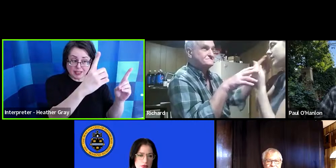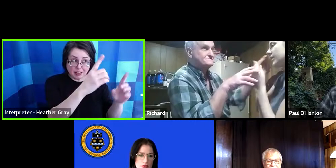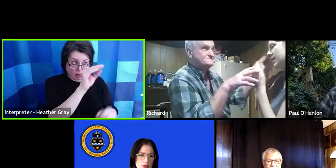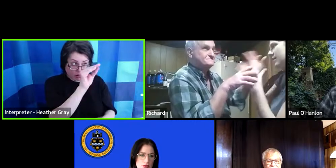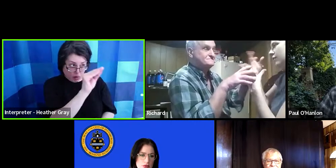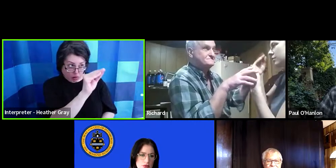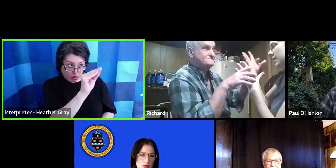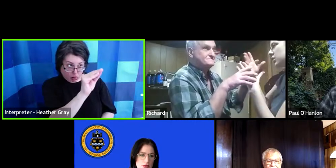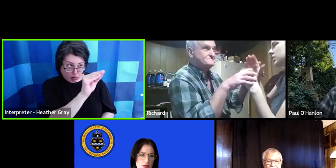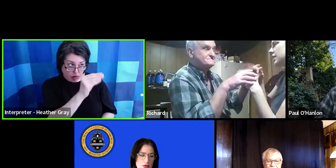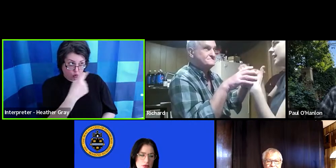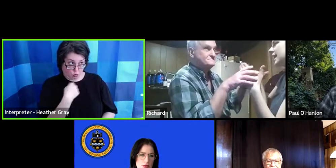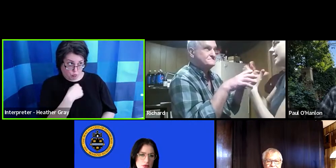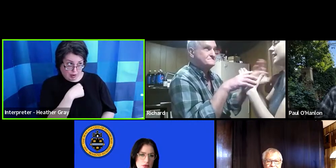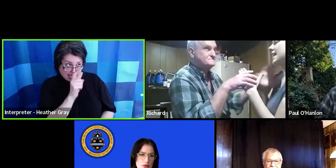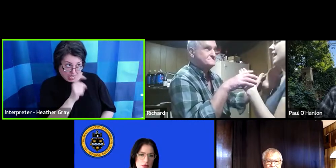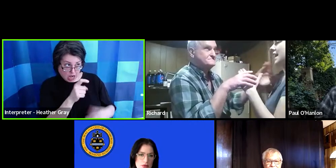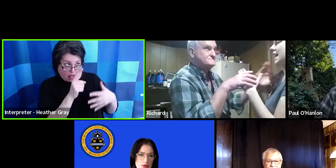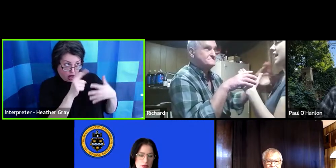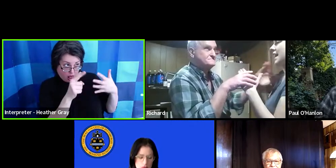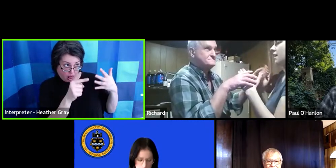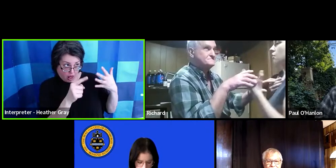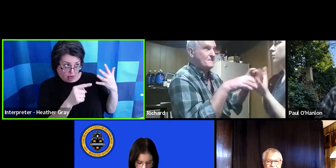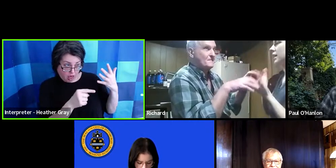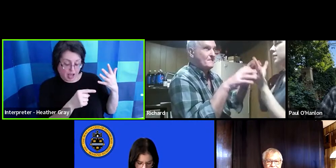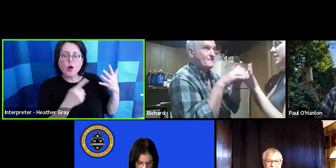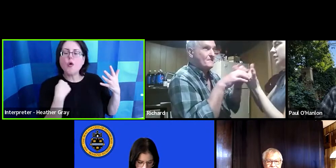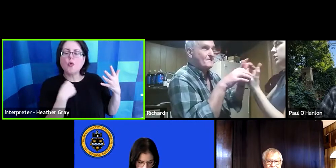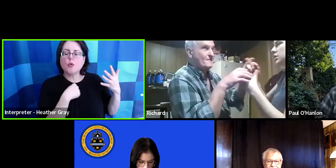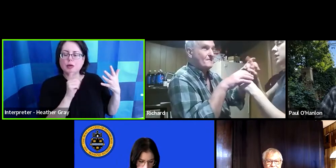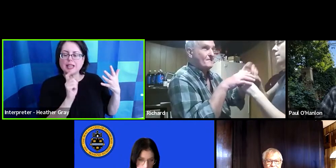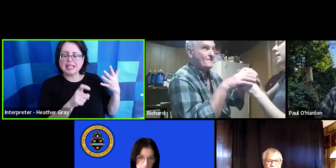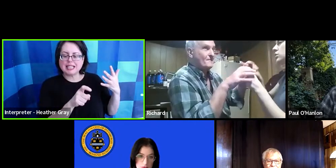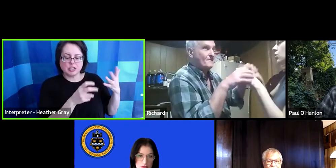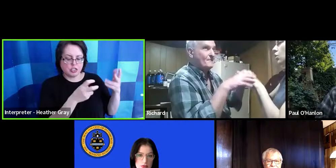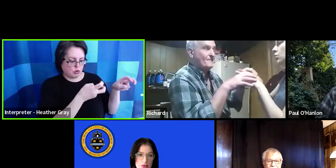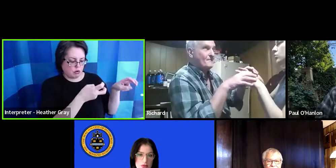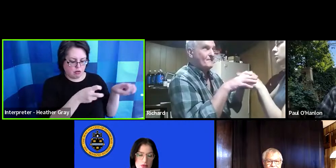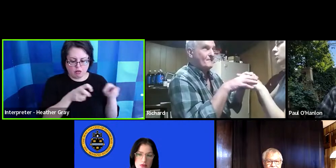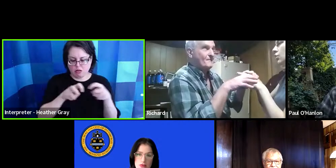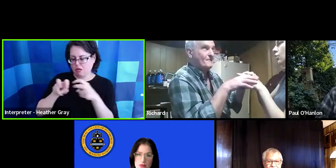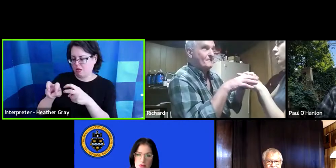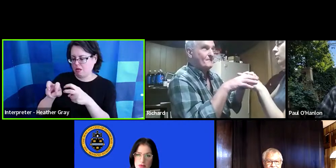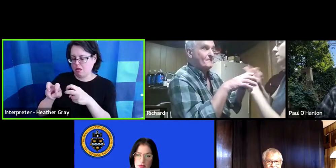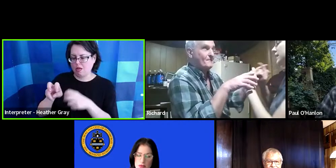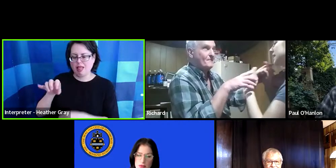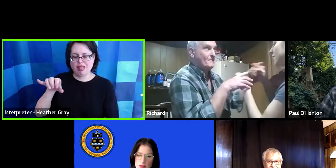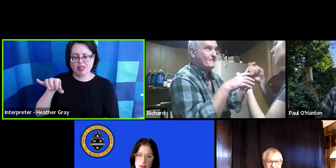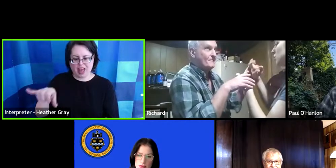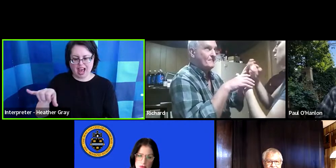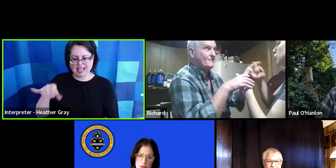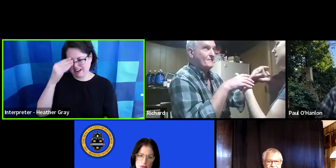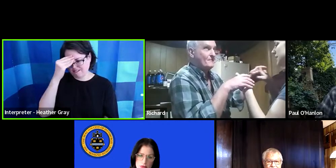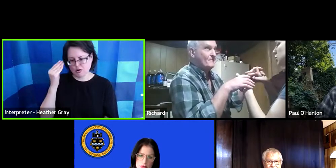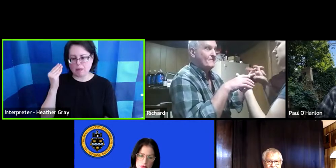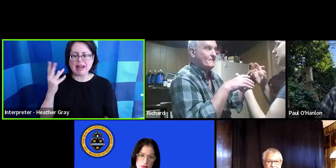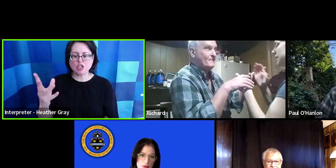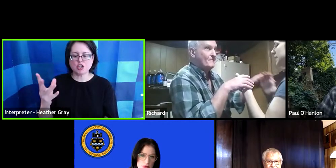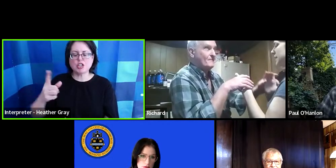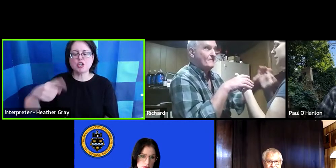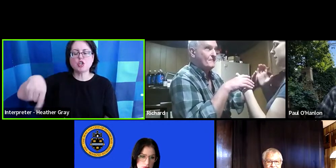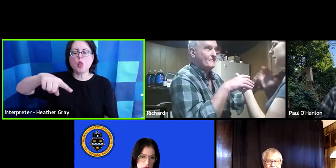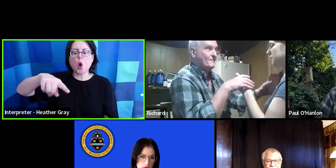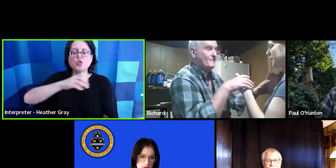the recommendations that we provided to the existing transition committees, which are